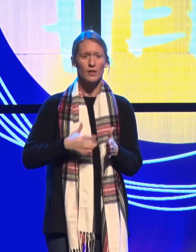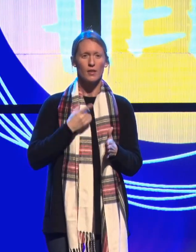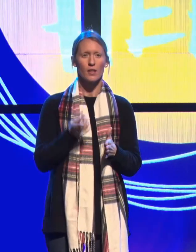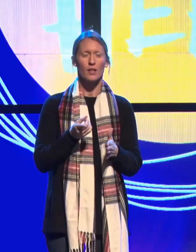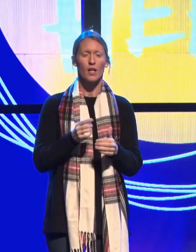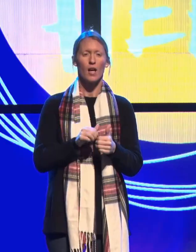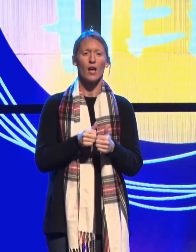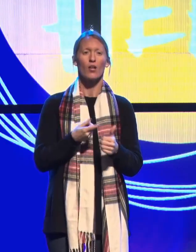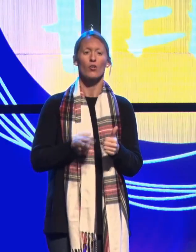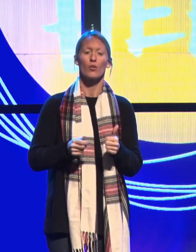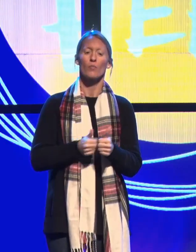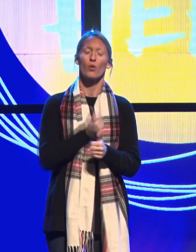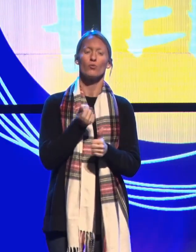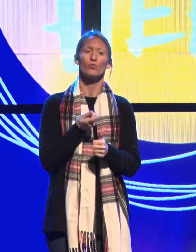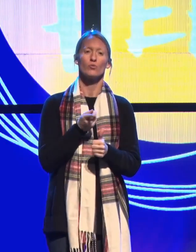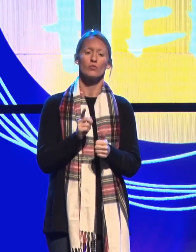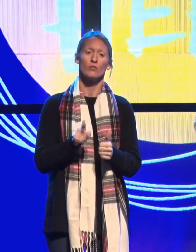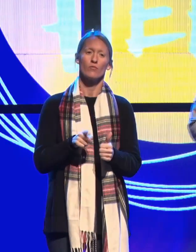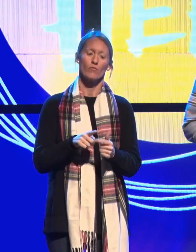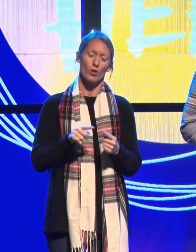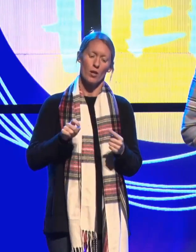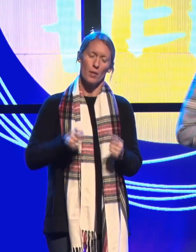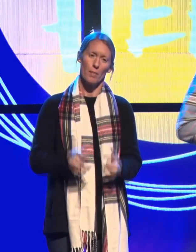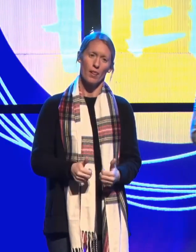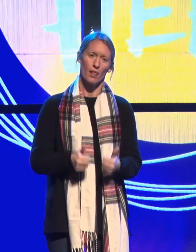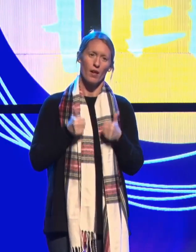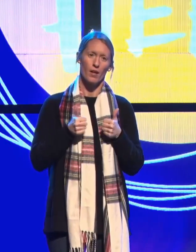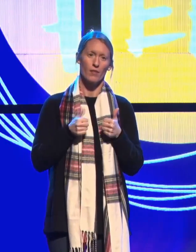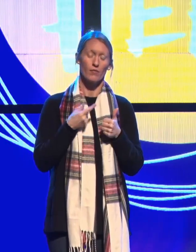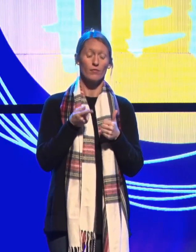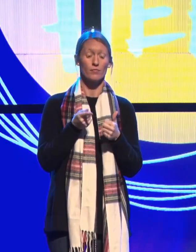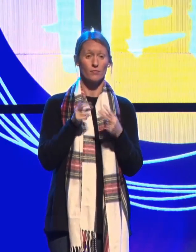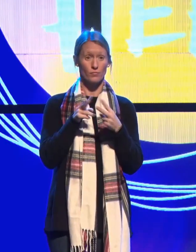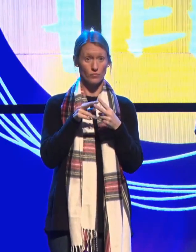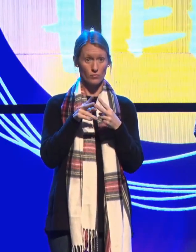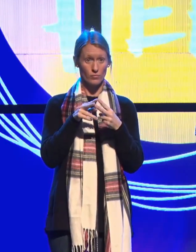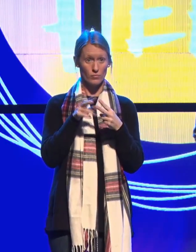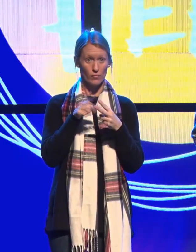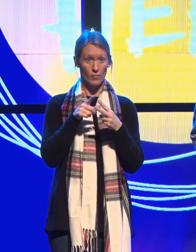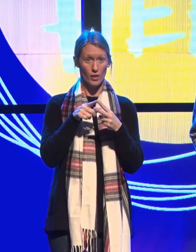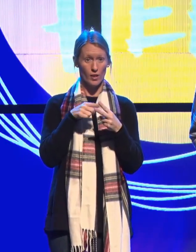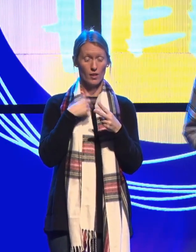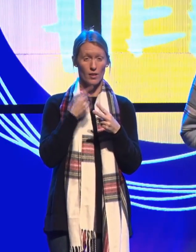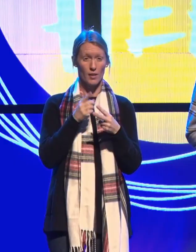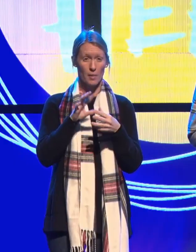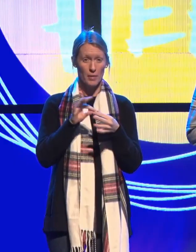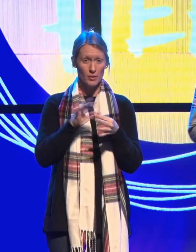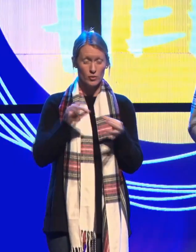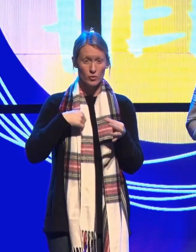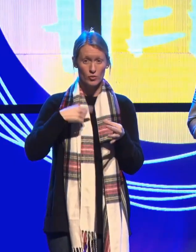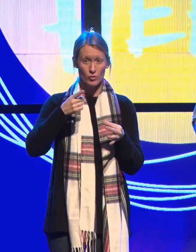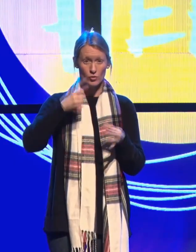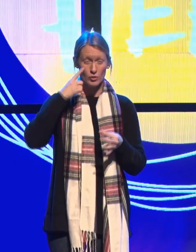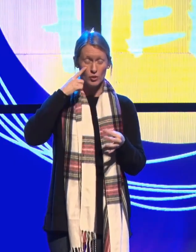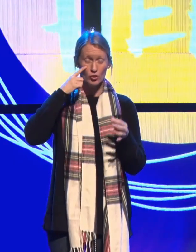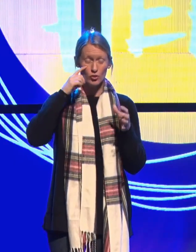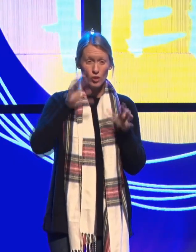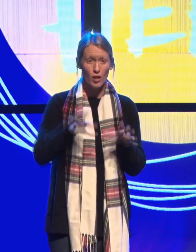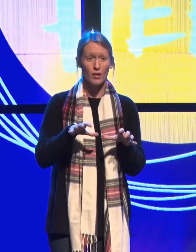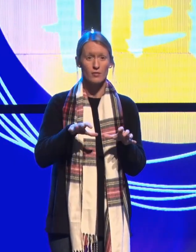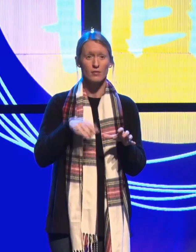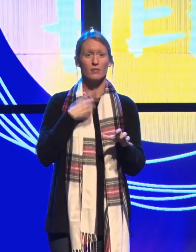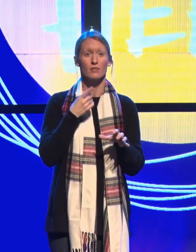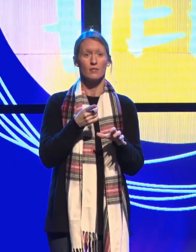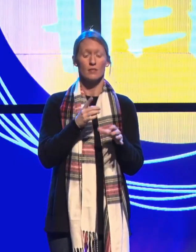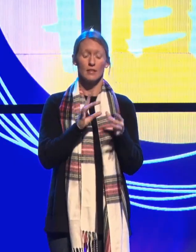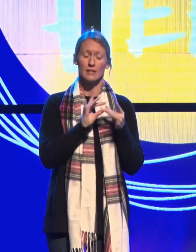most out of life. I want to look at 2 passages today. One, you're going to be shocked that I'm actually going to tie this into planning for